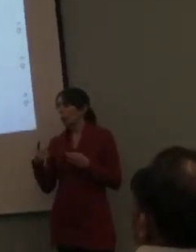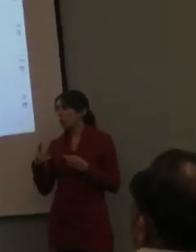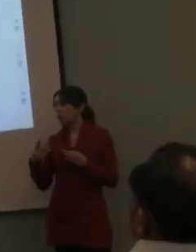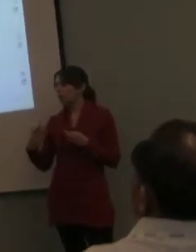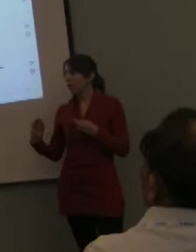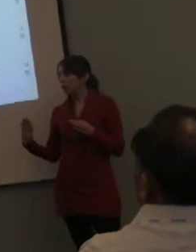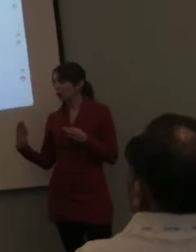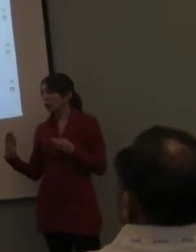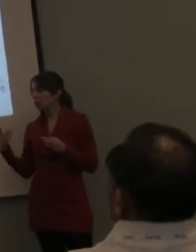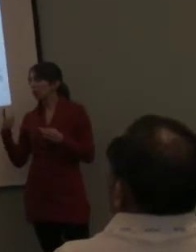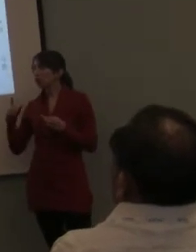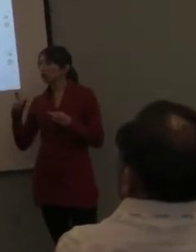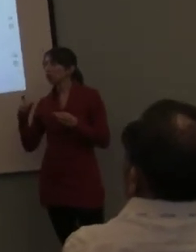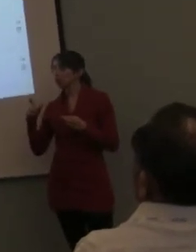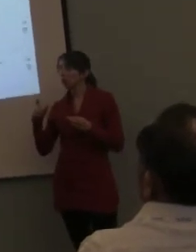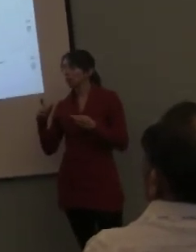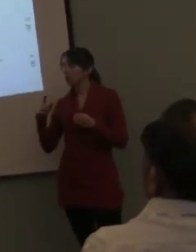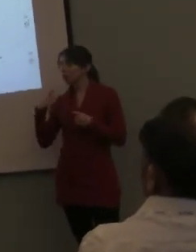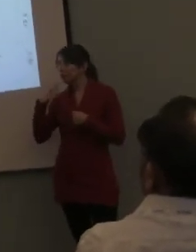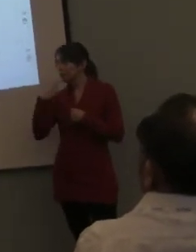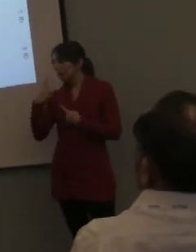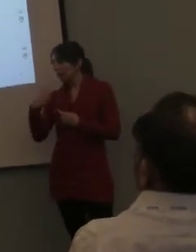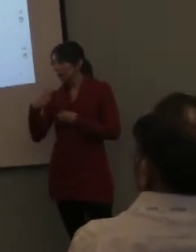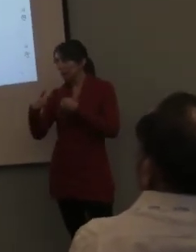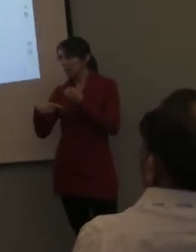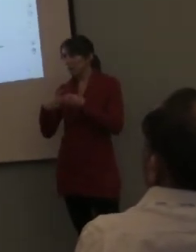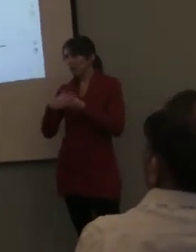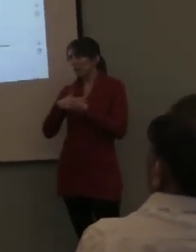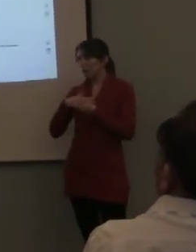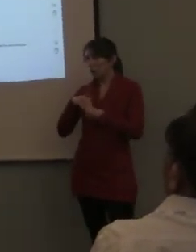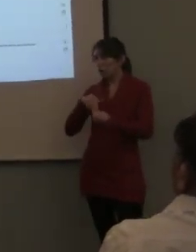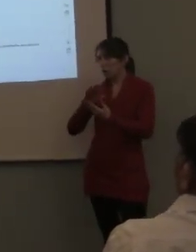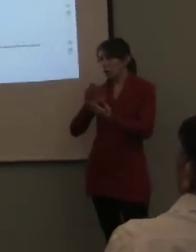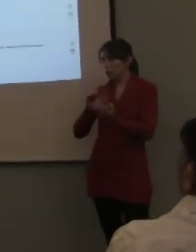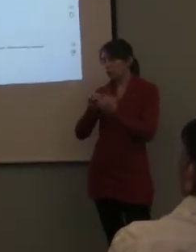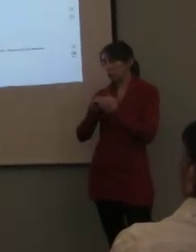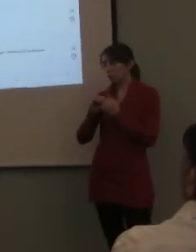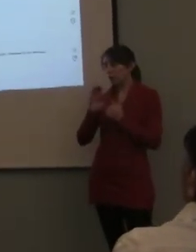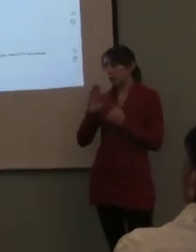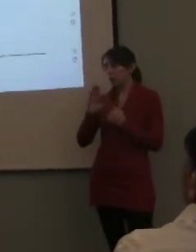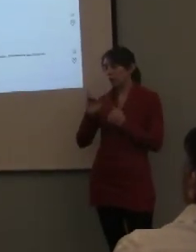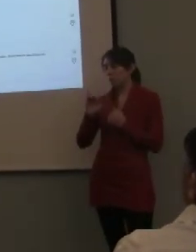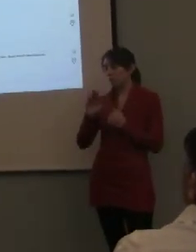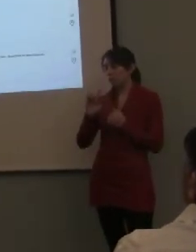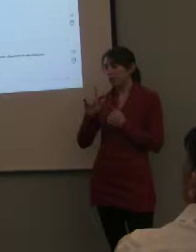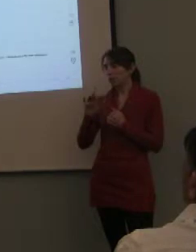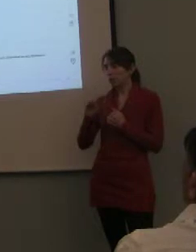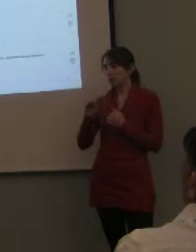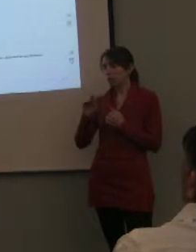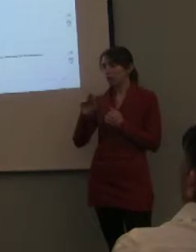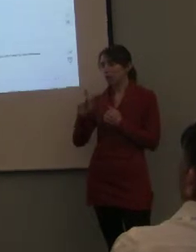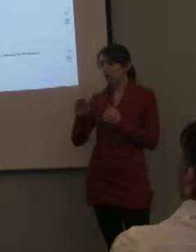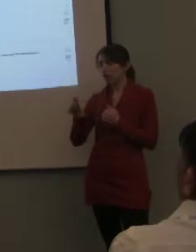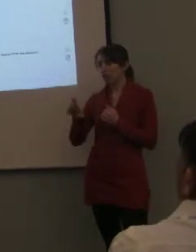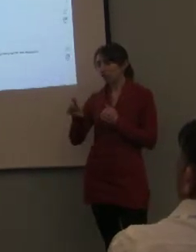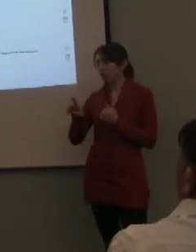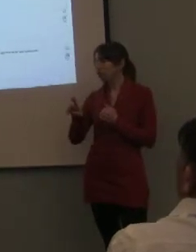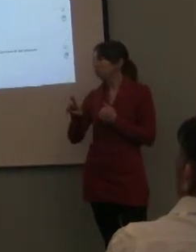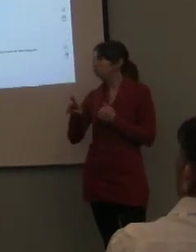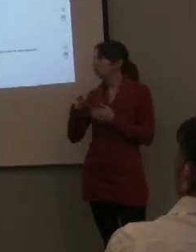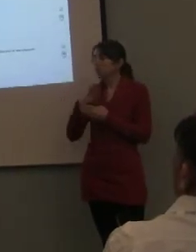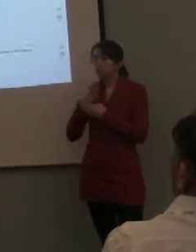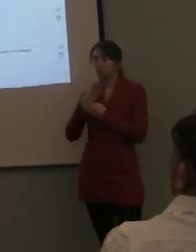I perhaps should have said about my approach with Biblionarrator is there's actually